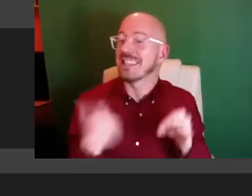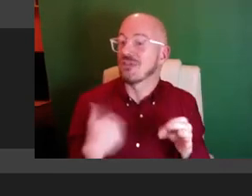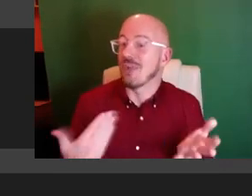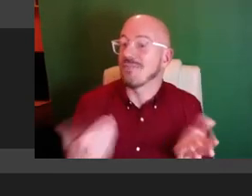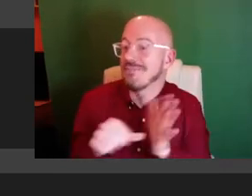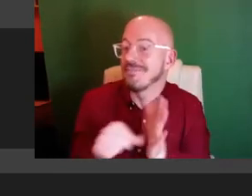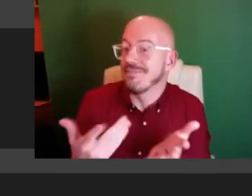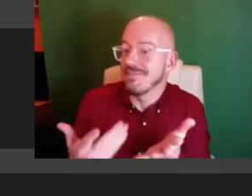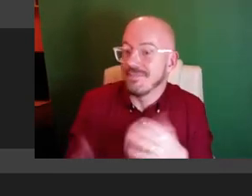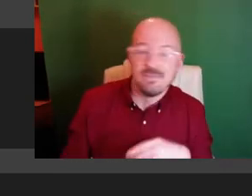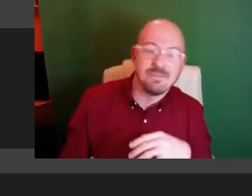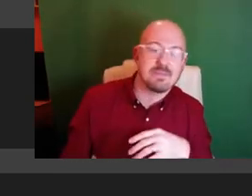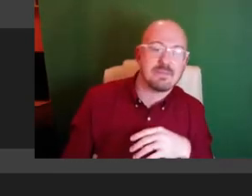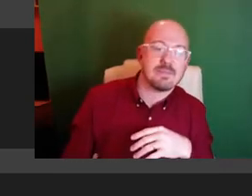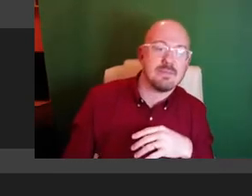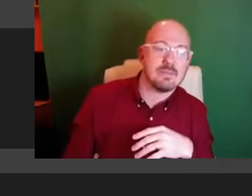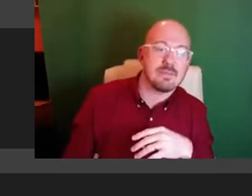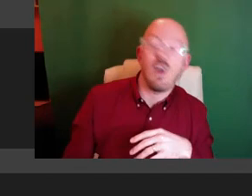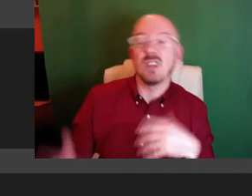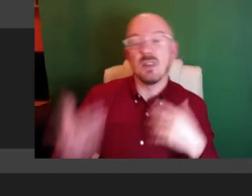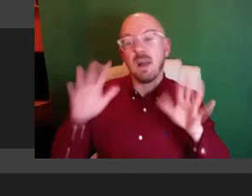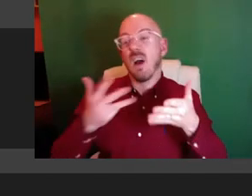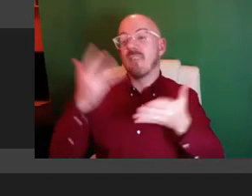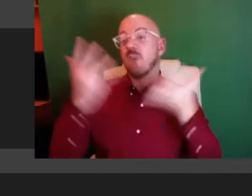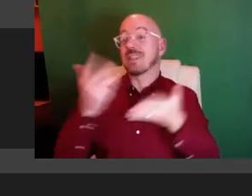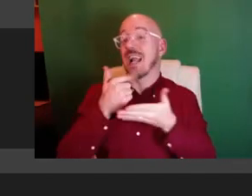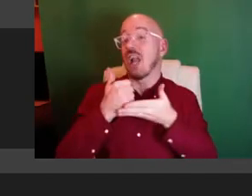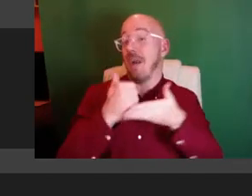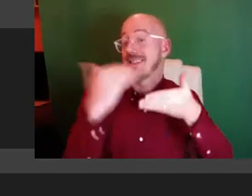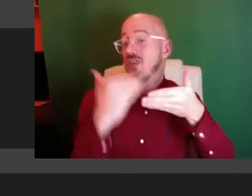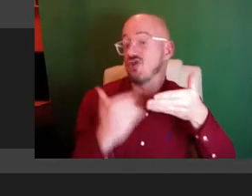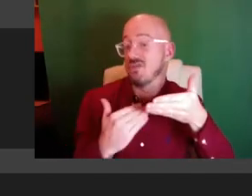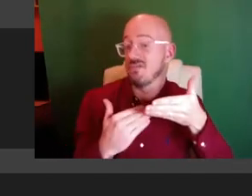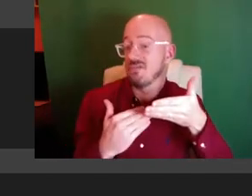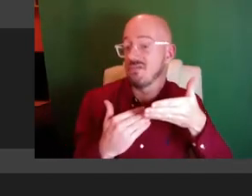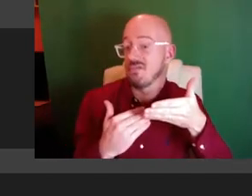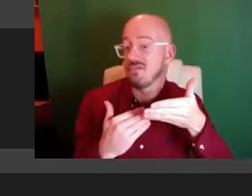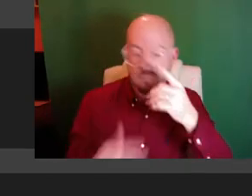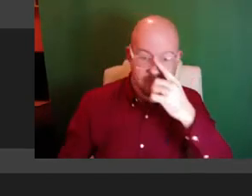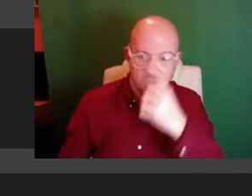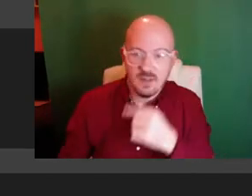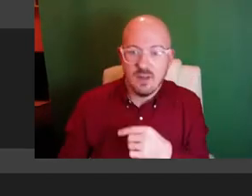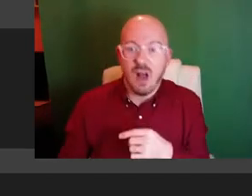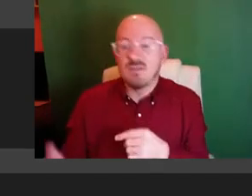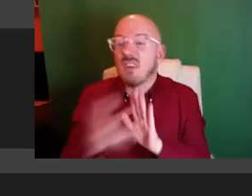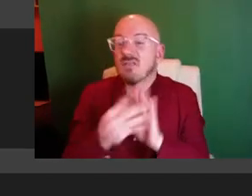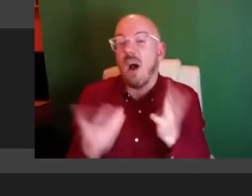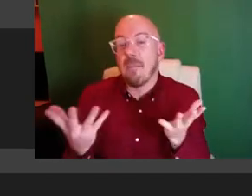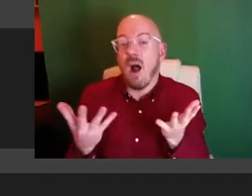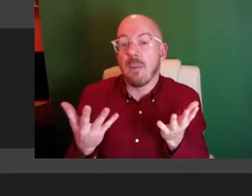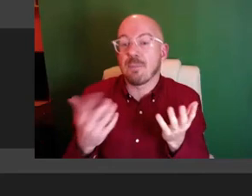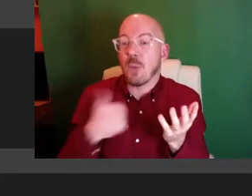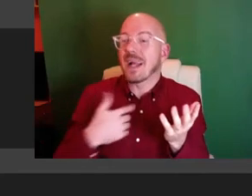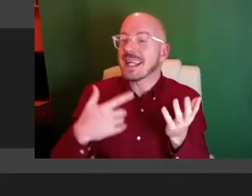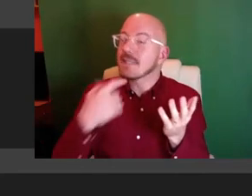Another thing that we discovered was that deaf teachers actually struggle to get qualified as teachers. And